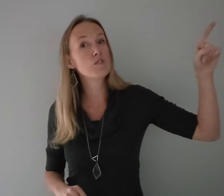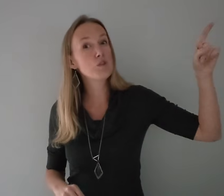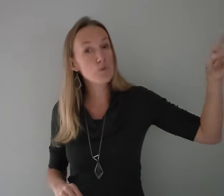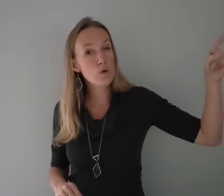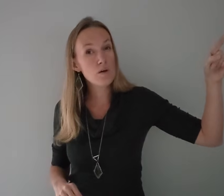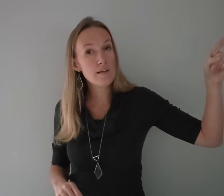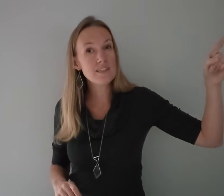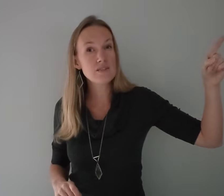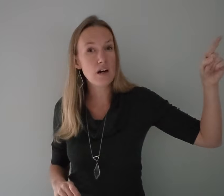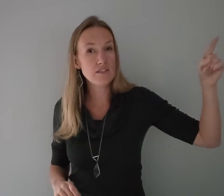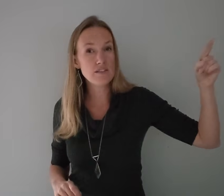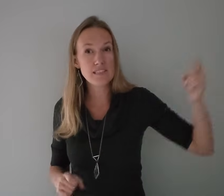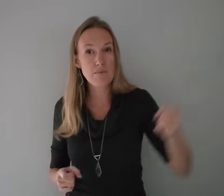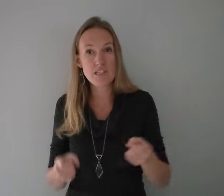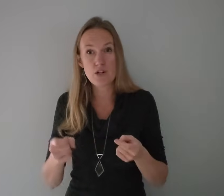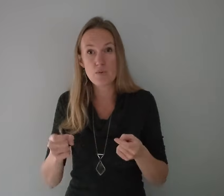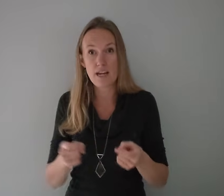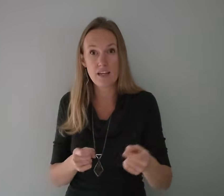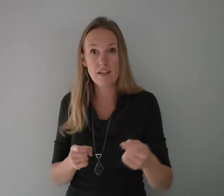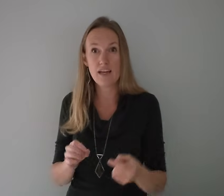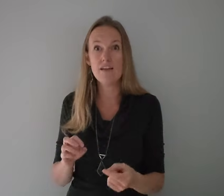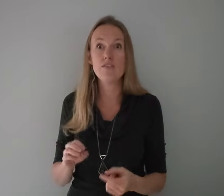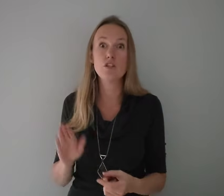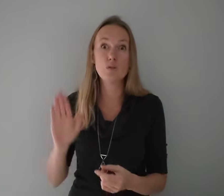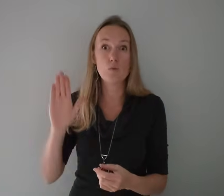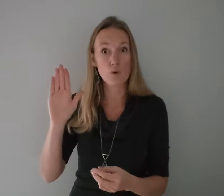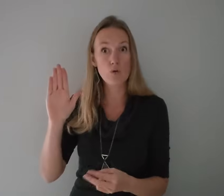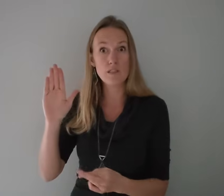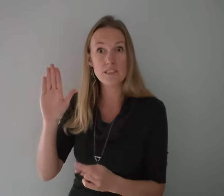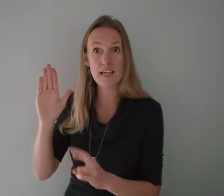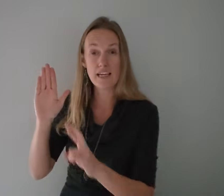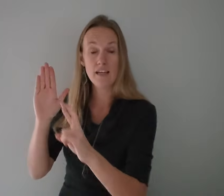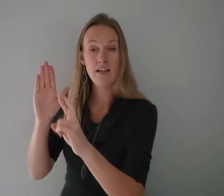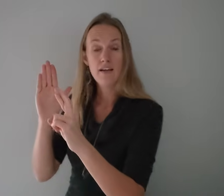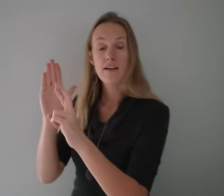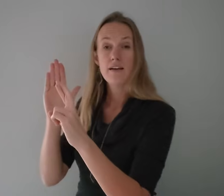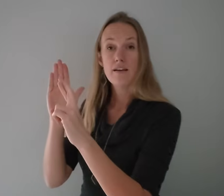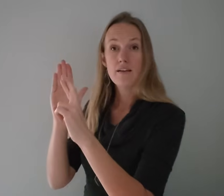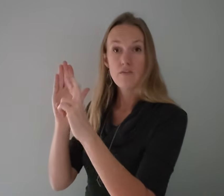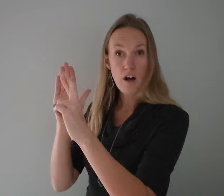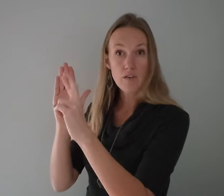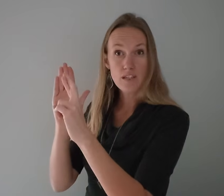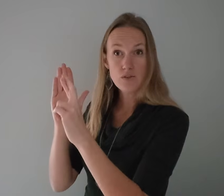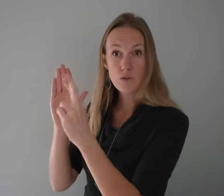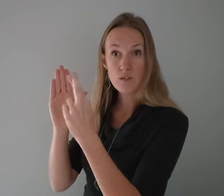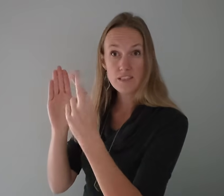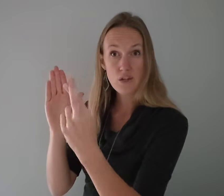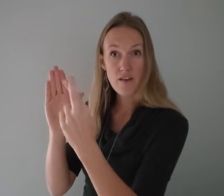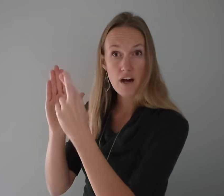to rule is also the same as to reign, okay? If you're doing rules like follow these rules, then you have an R